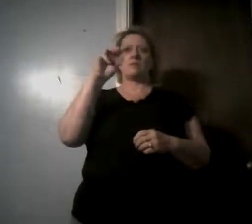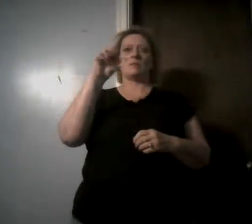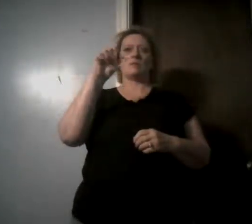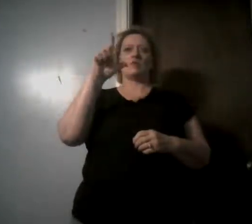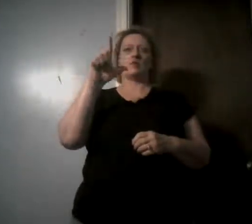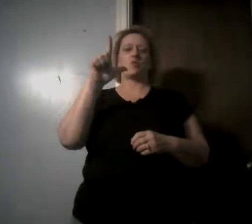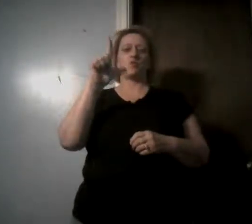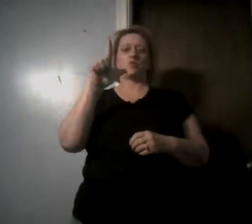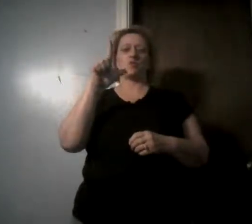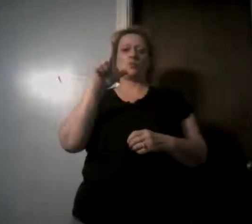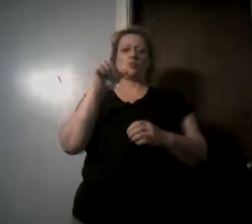problems.